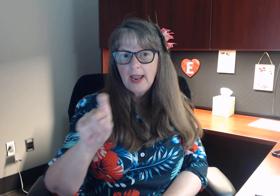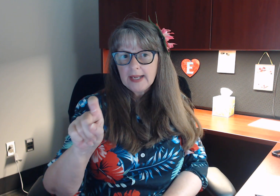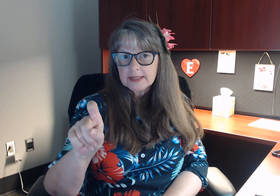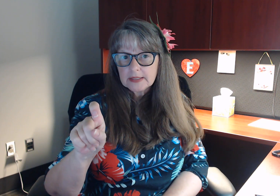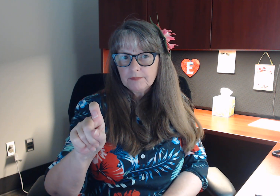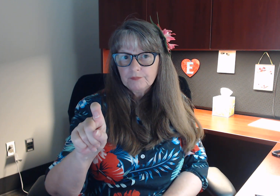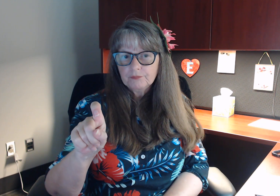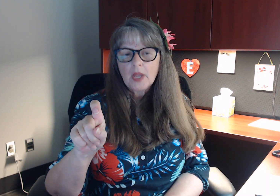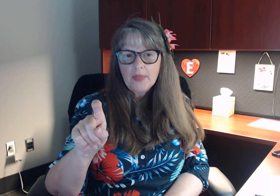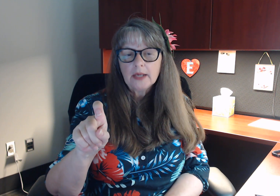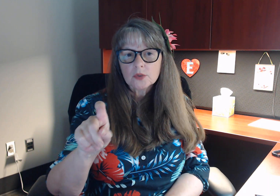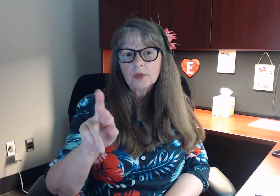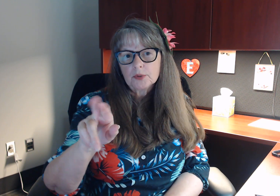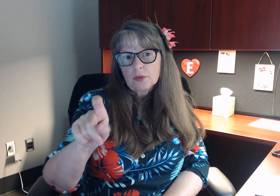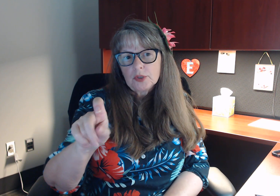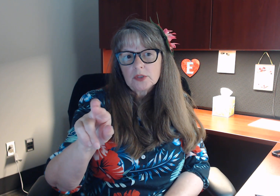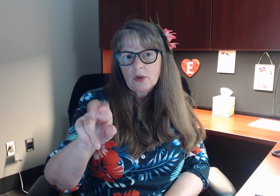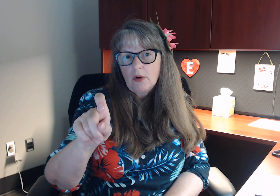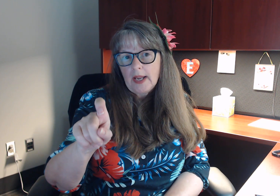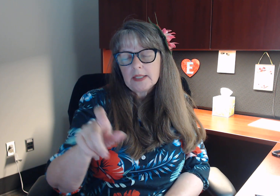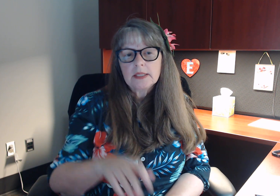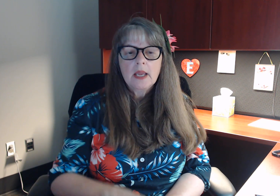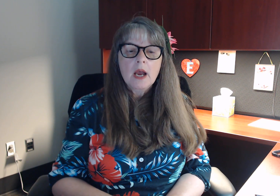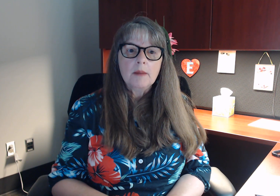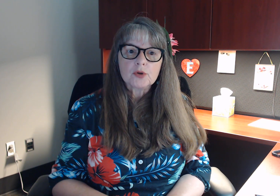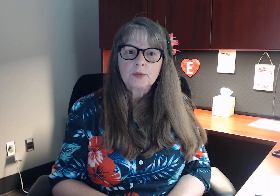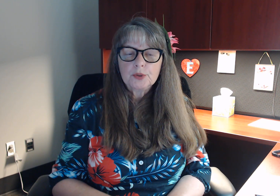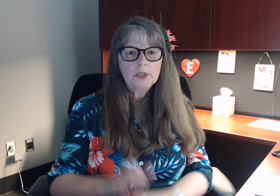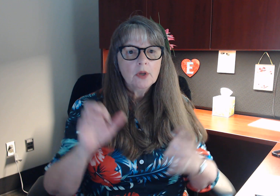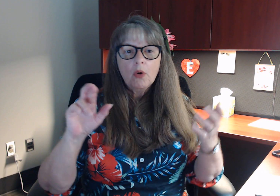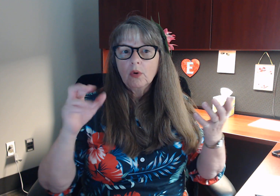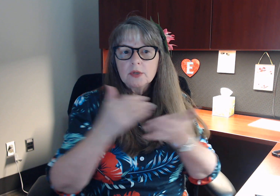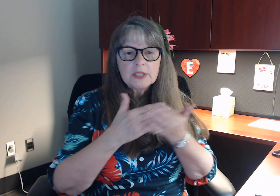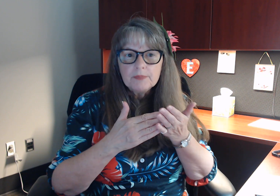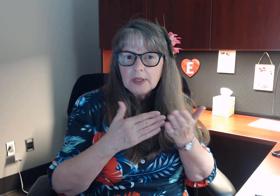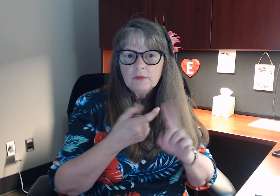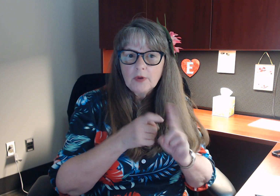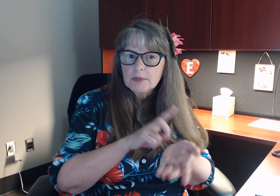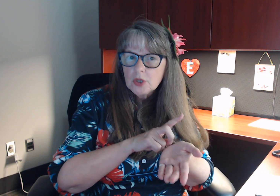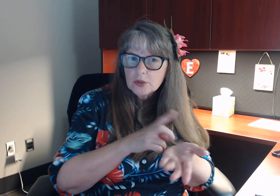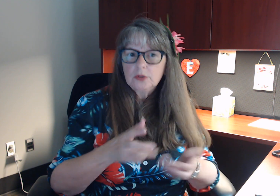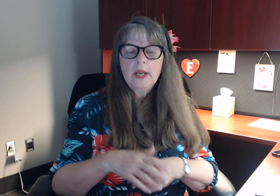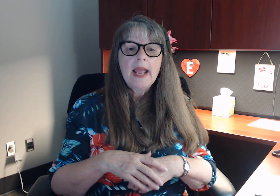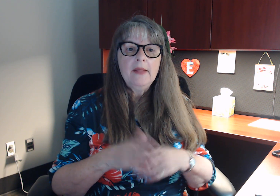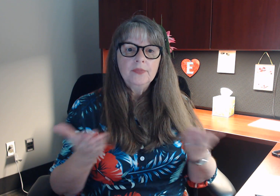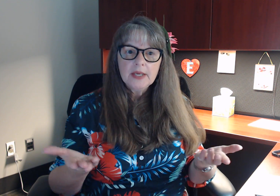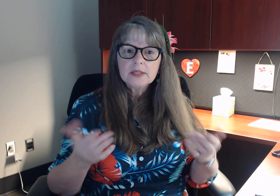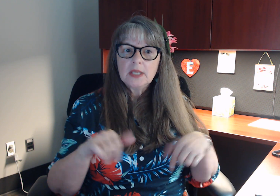RX, and that is what a prescription is, RX, a prescription or something from a doctor. And this, he